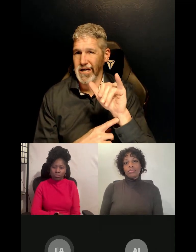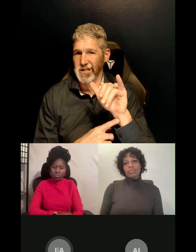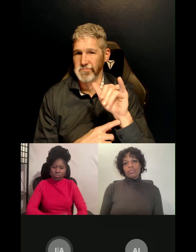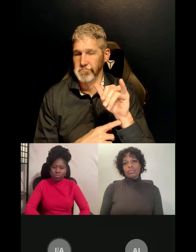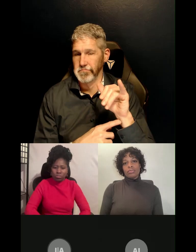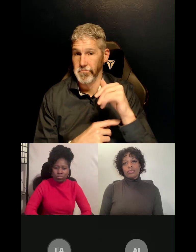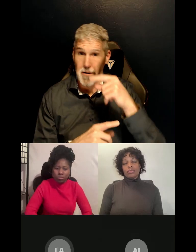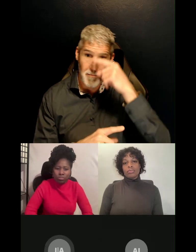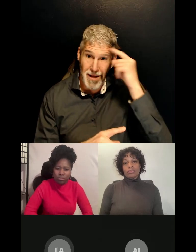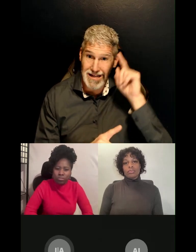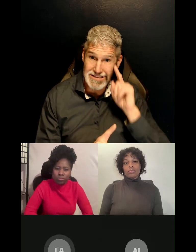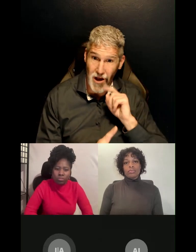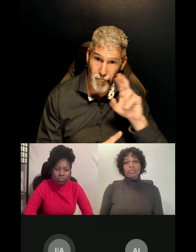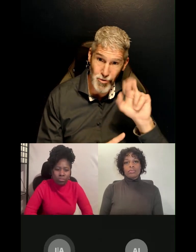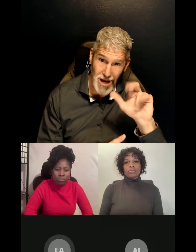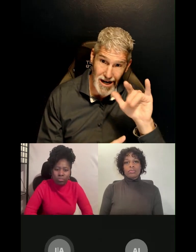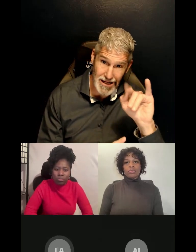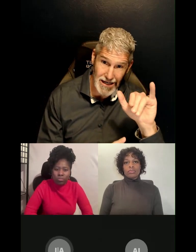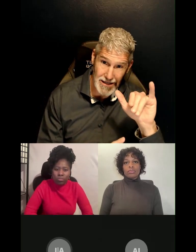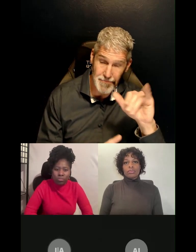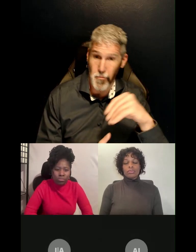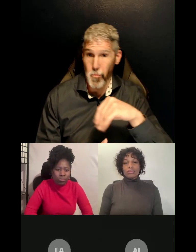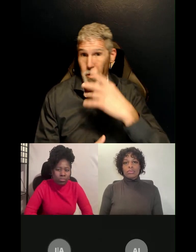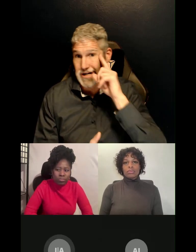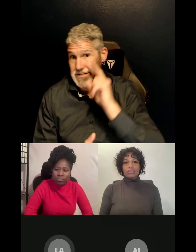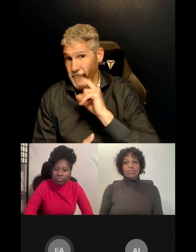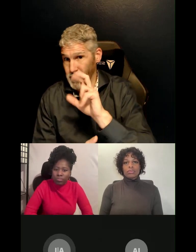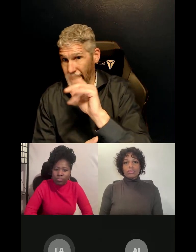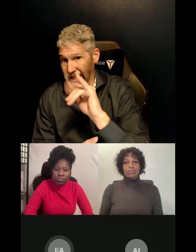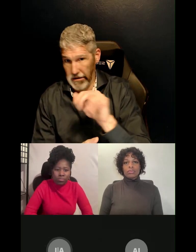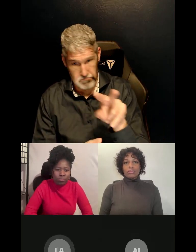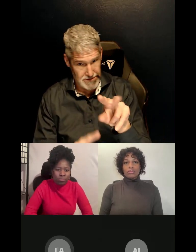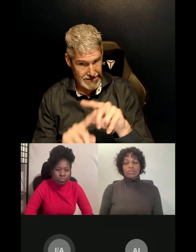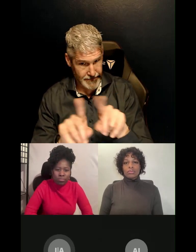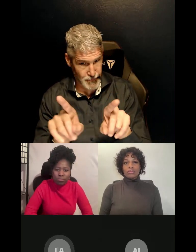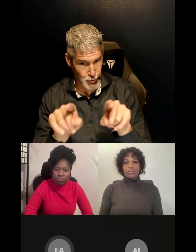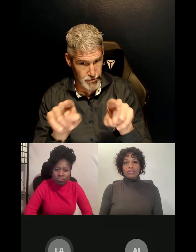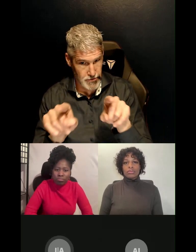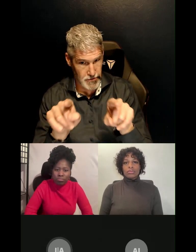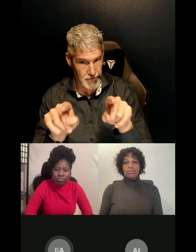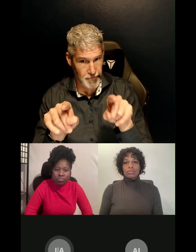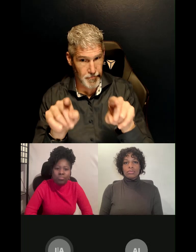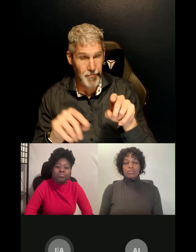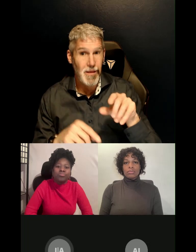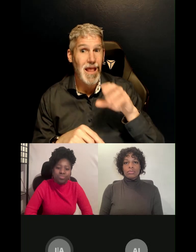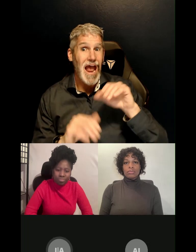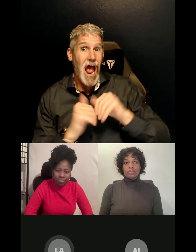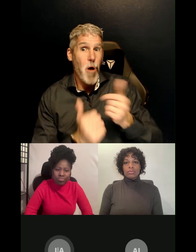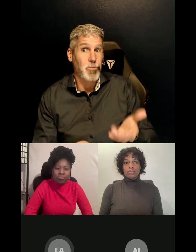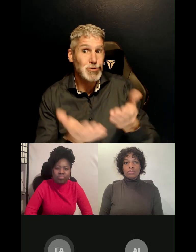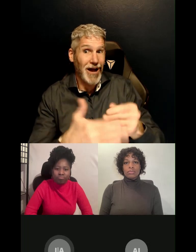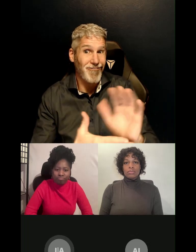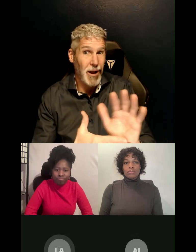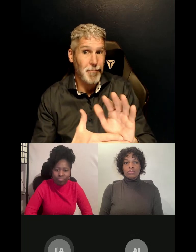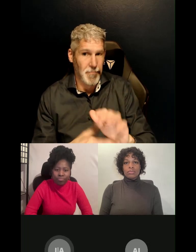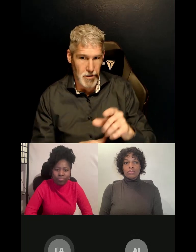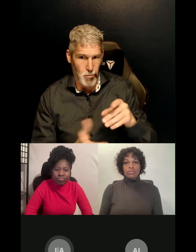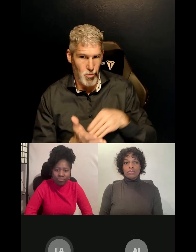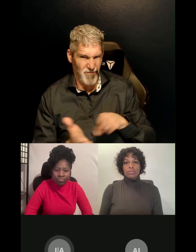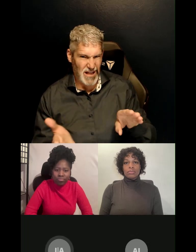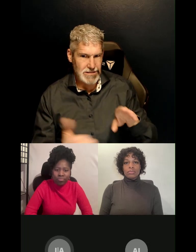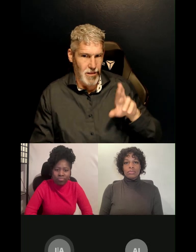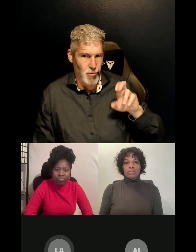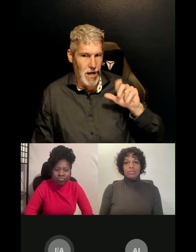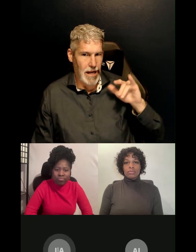perception of us and what our reality is. Like the Black deaf reality, the white deaf reality, those are two